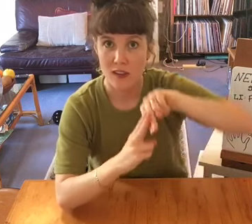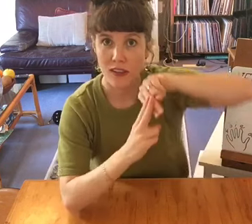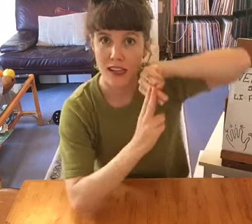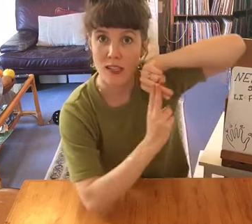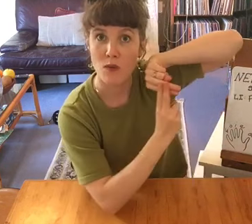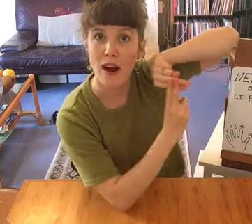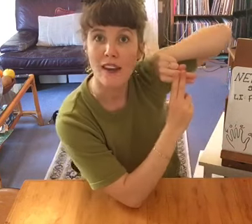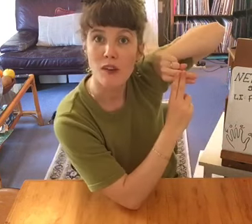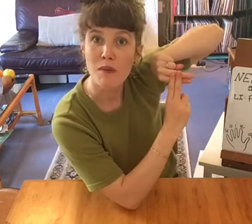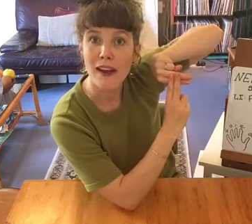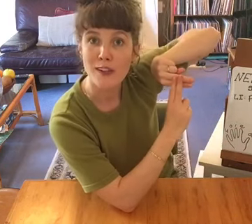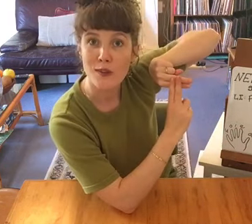guess why you might do that?